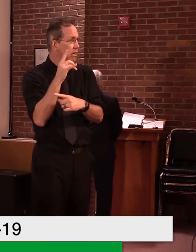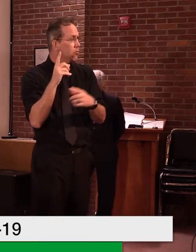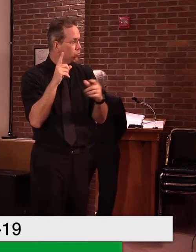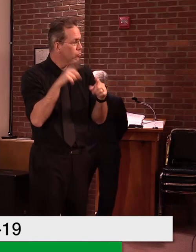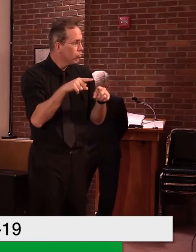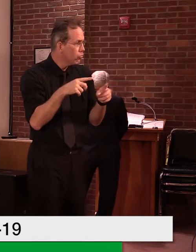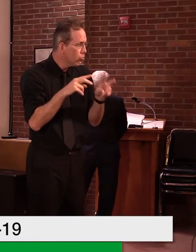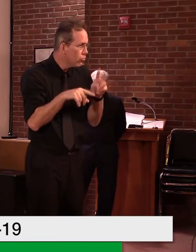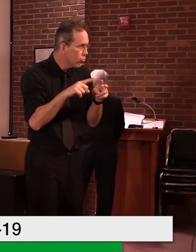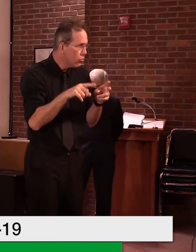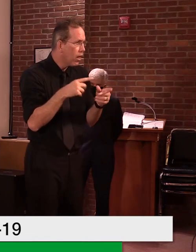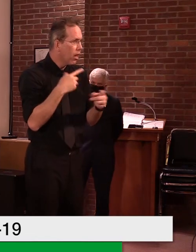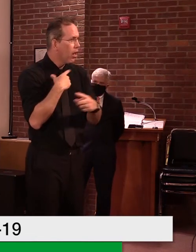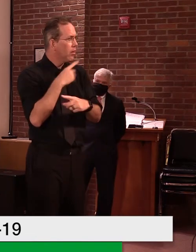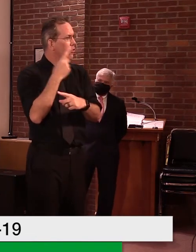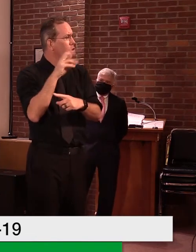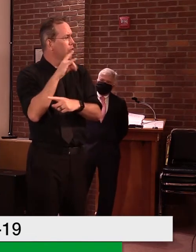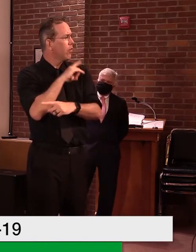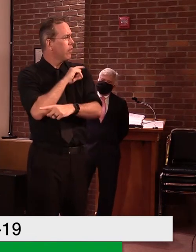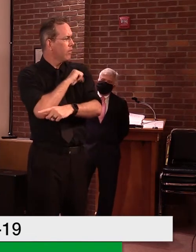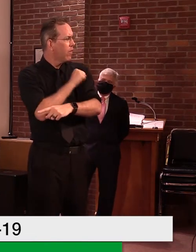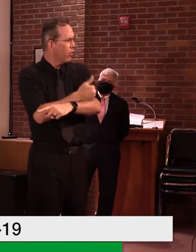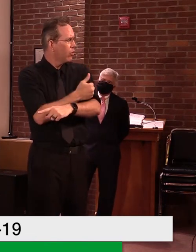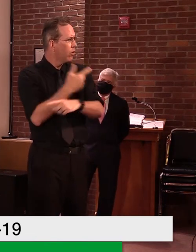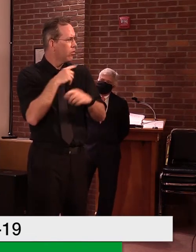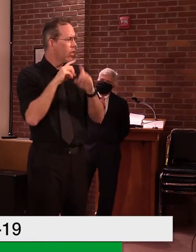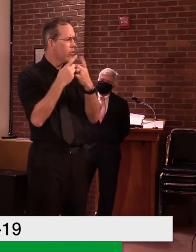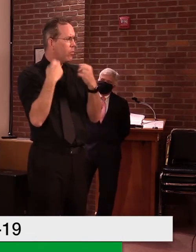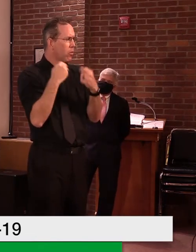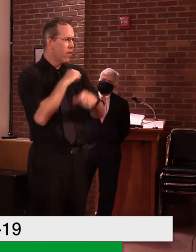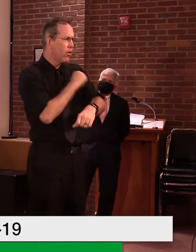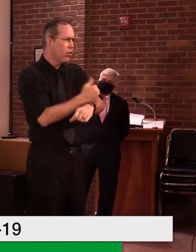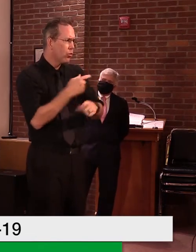future pandemics, what is the case?